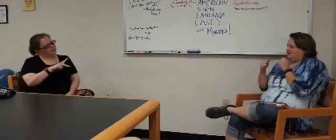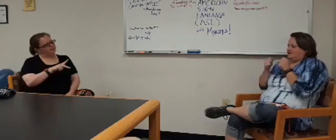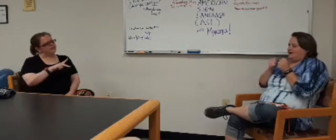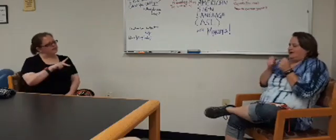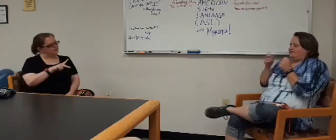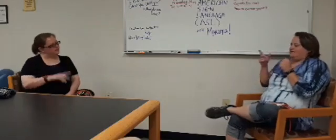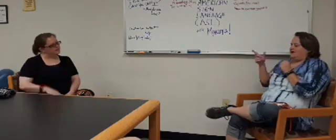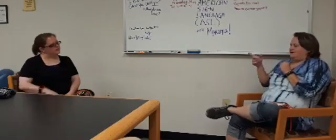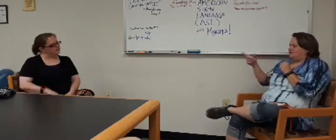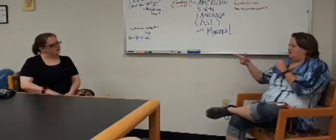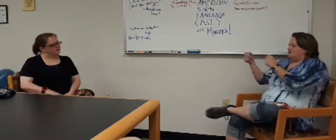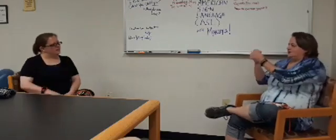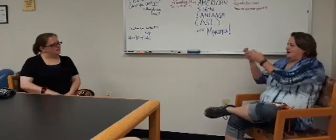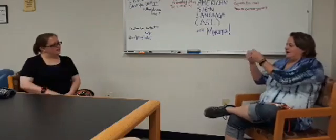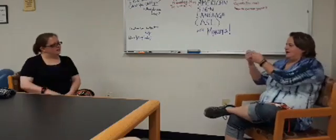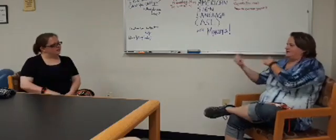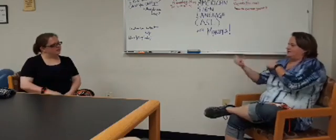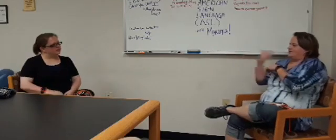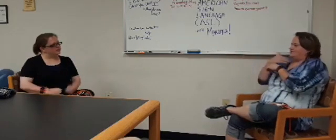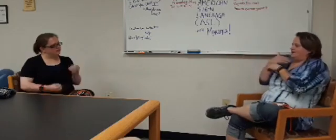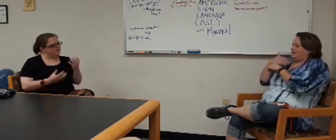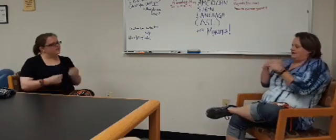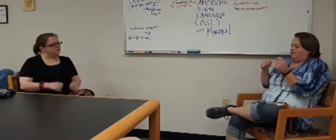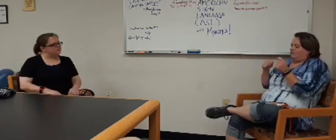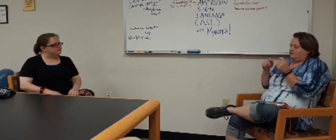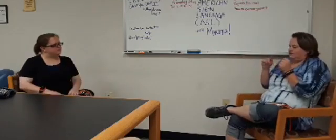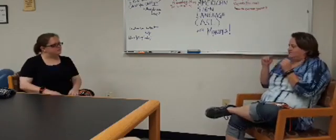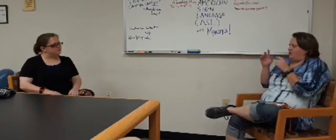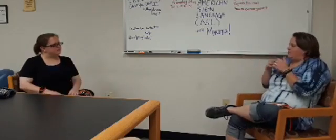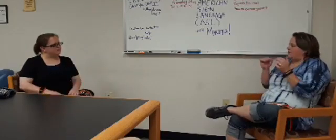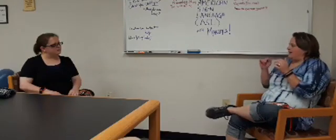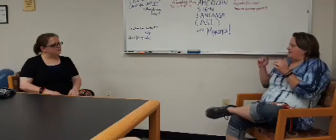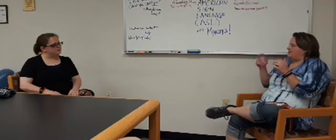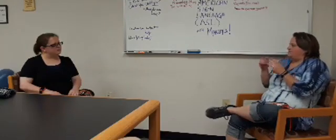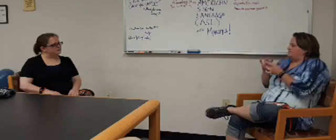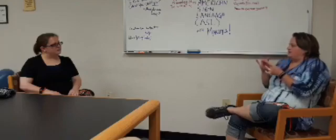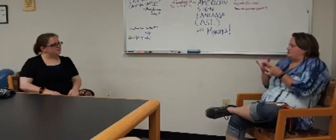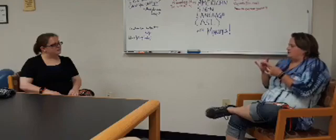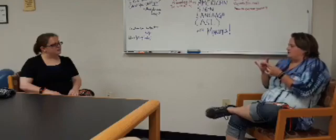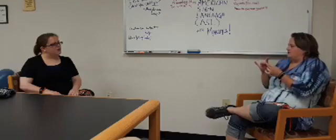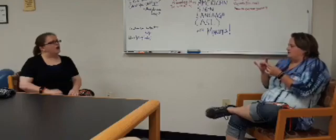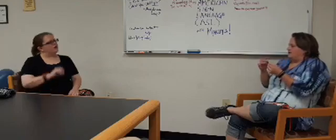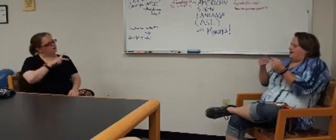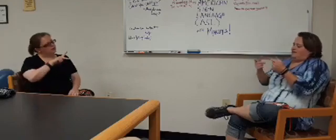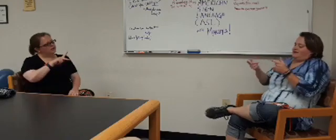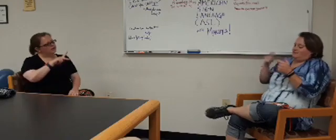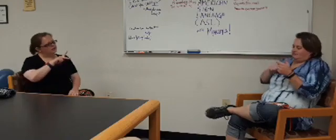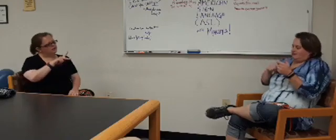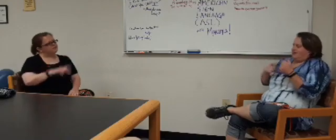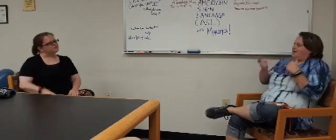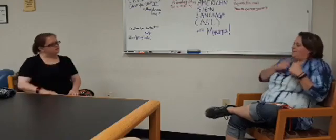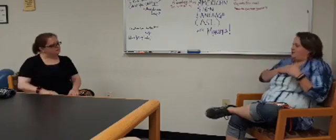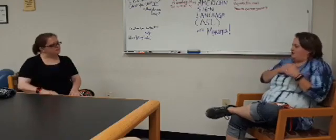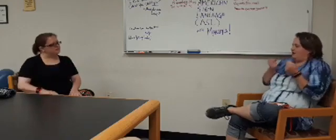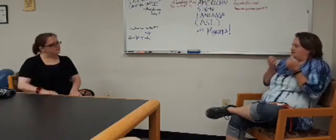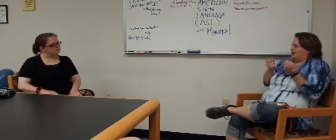Okay. Like you're saying that me. Oh, it's almost like a text message. Okay. And I make sure I saying